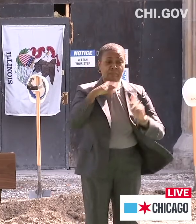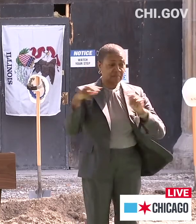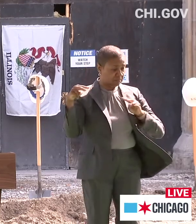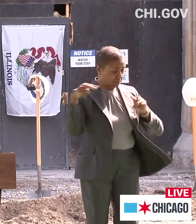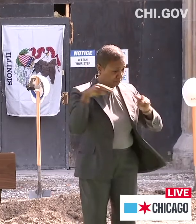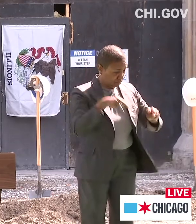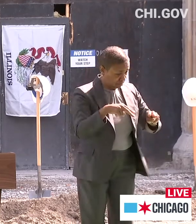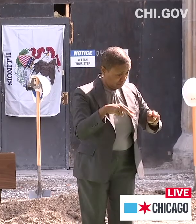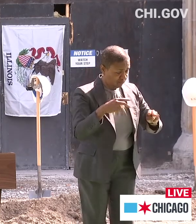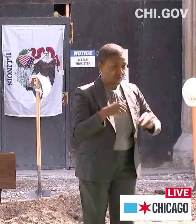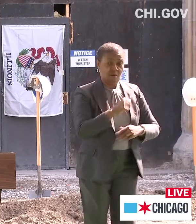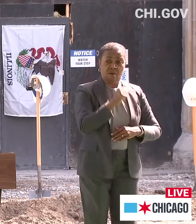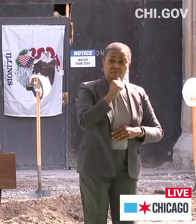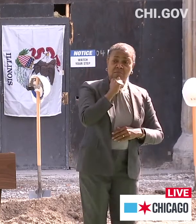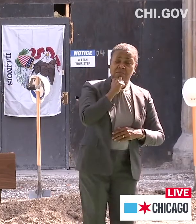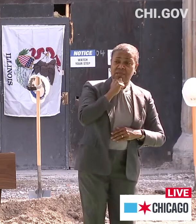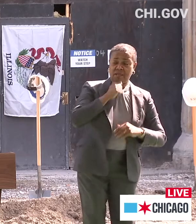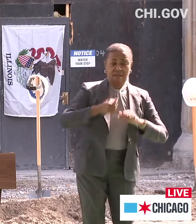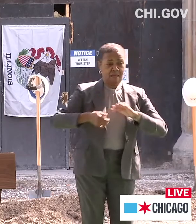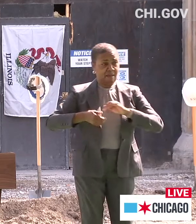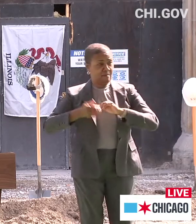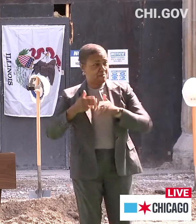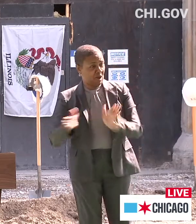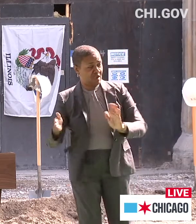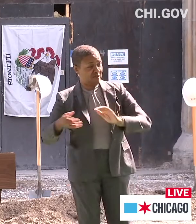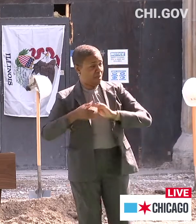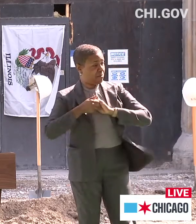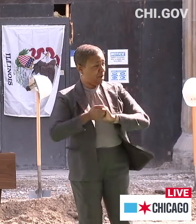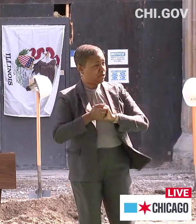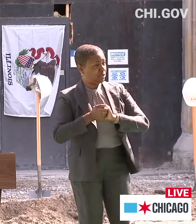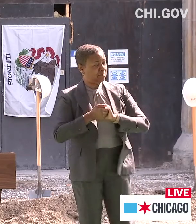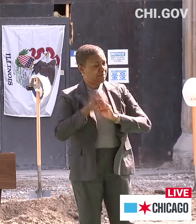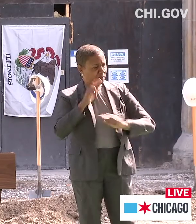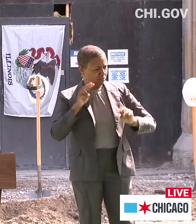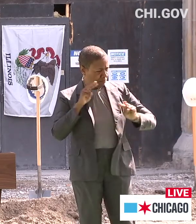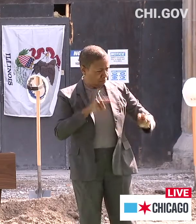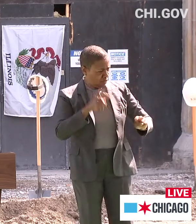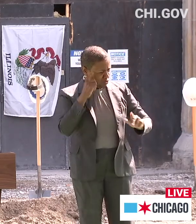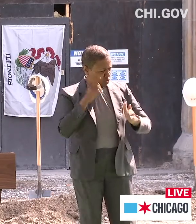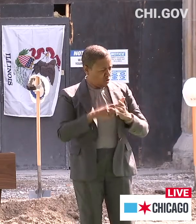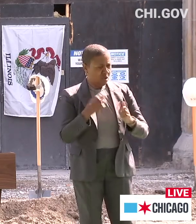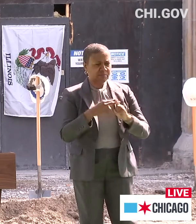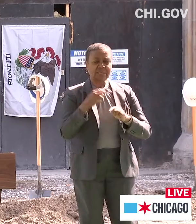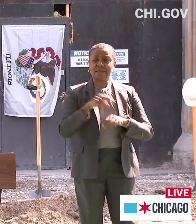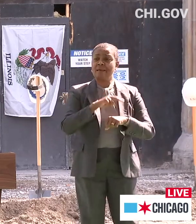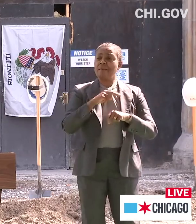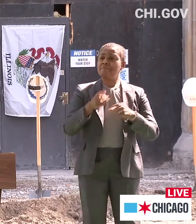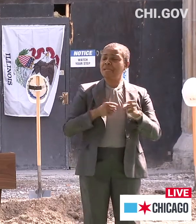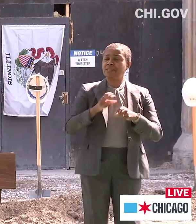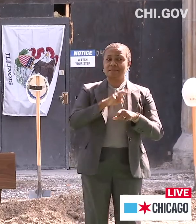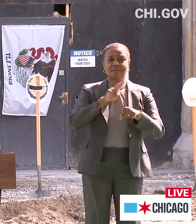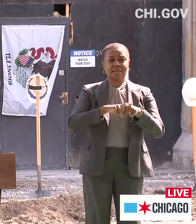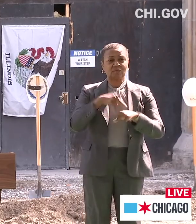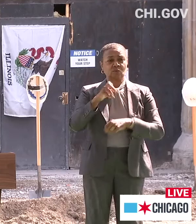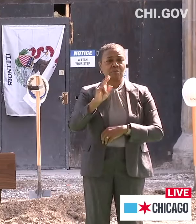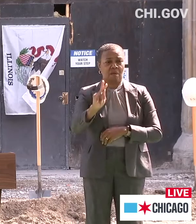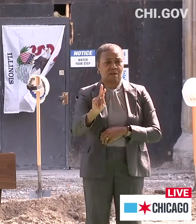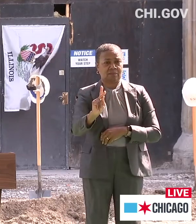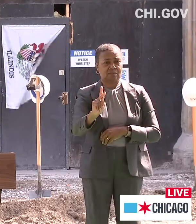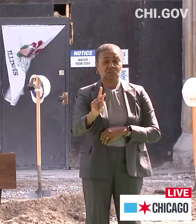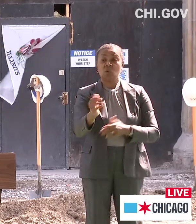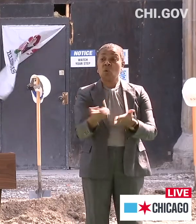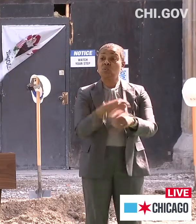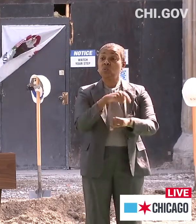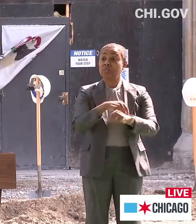for public and private partnerships, especially in successfully managing national parks. So here's to the new chapter